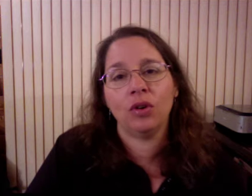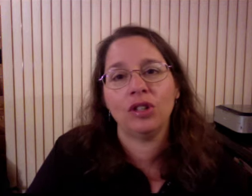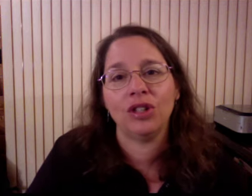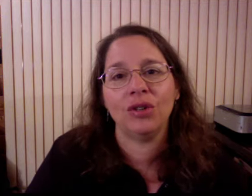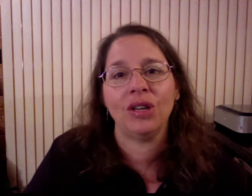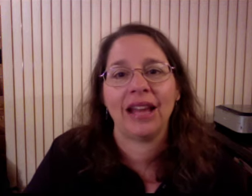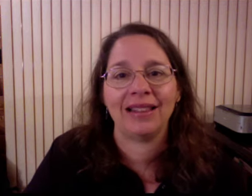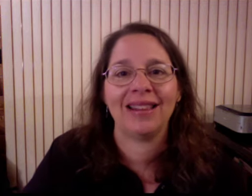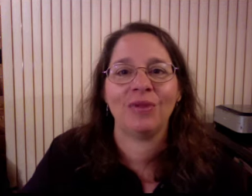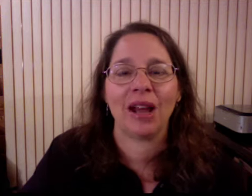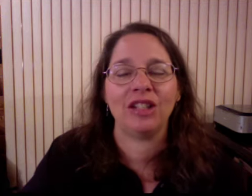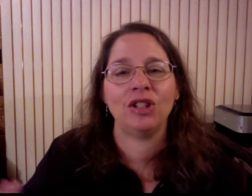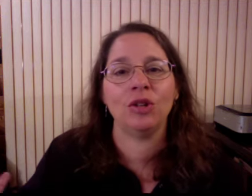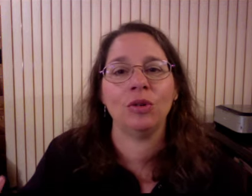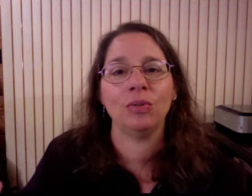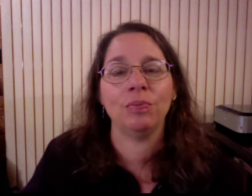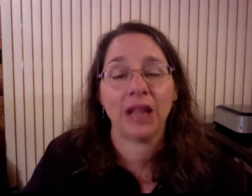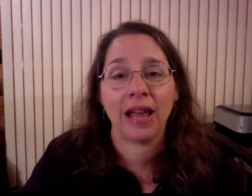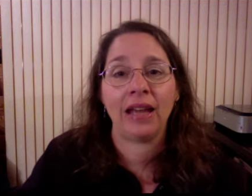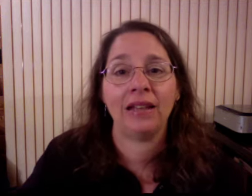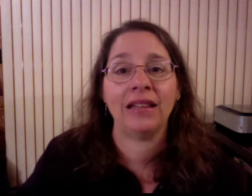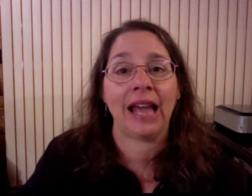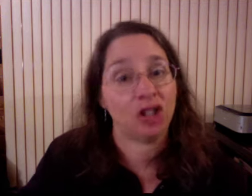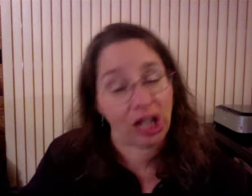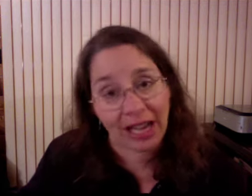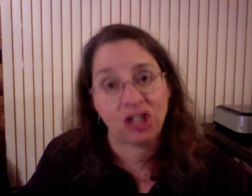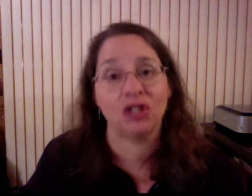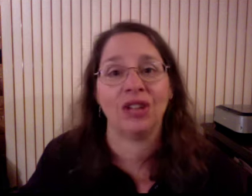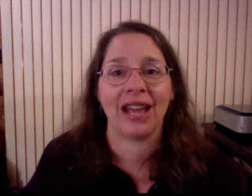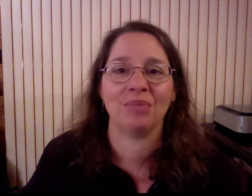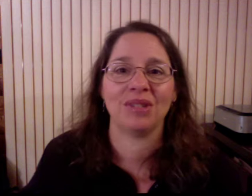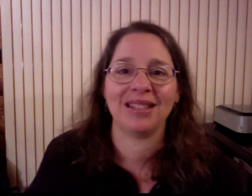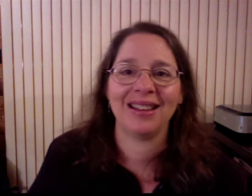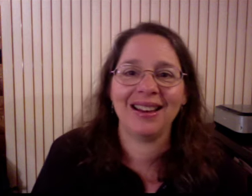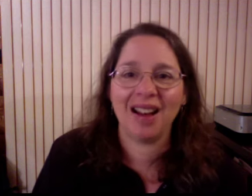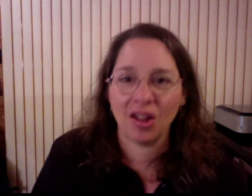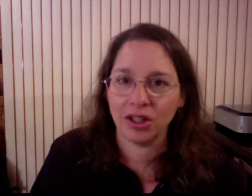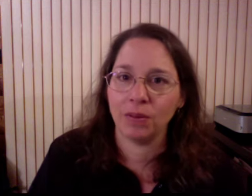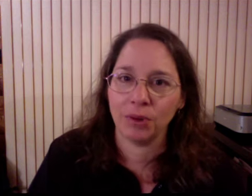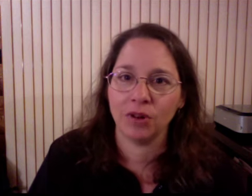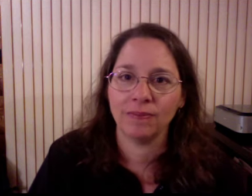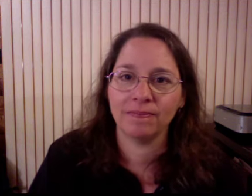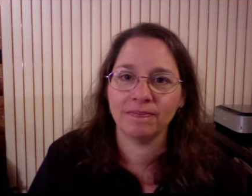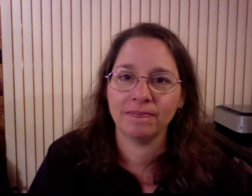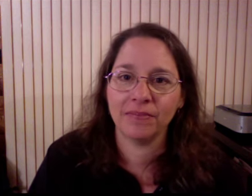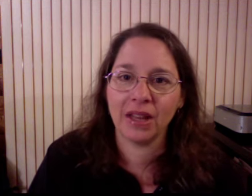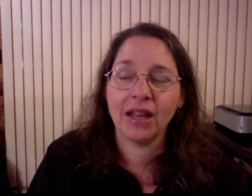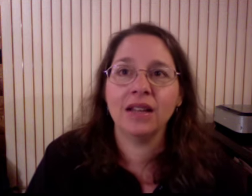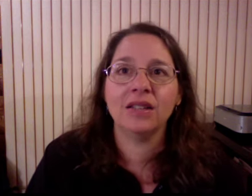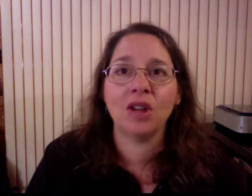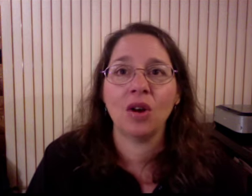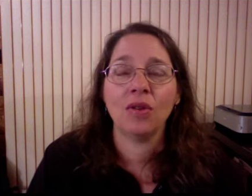to get the right to play the educational games on the computer. So that